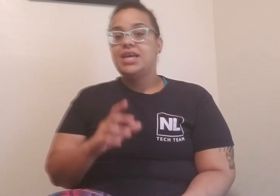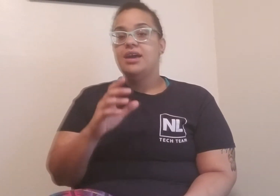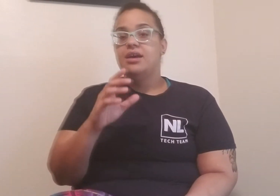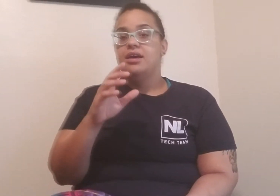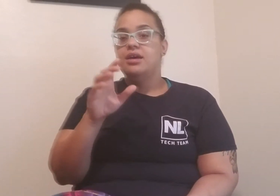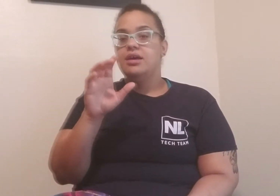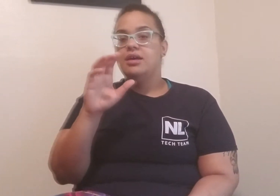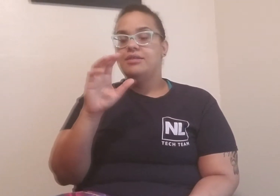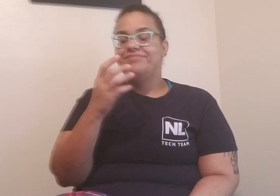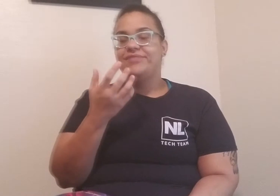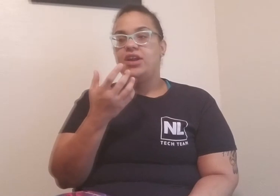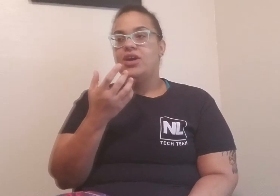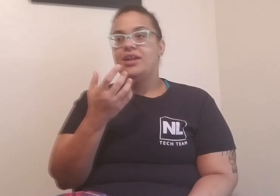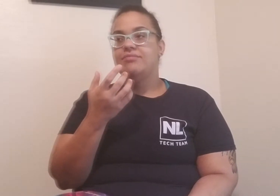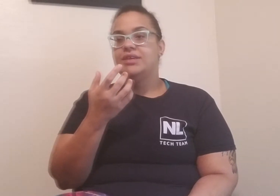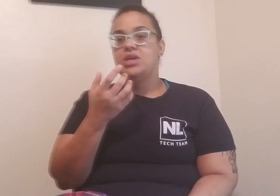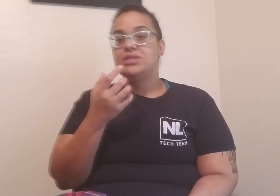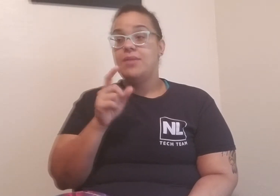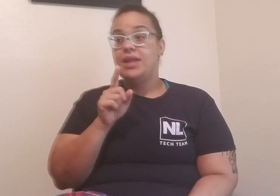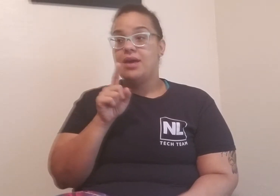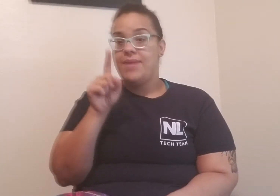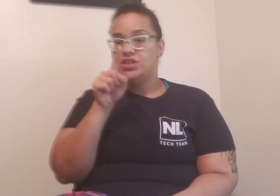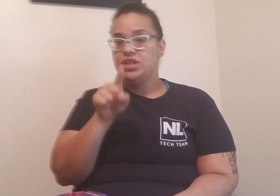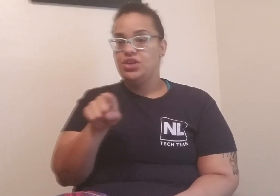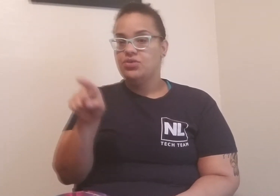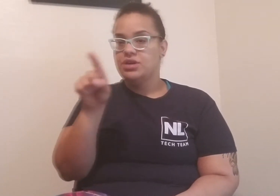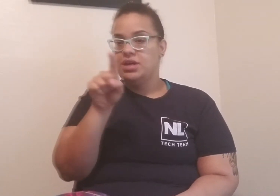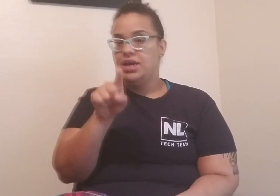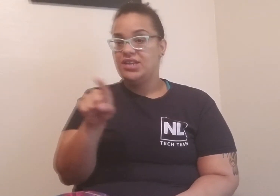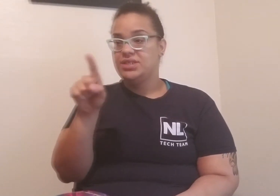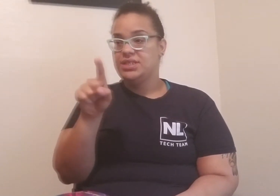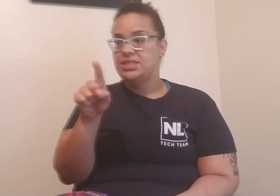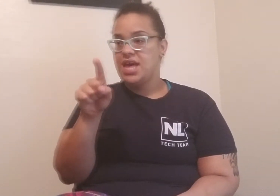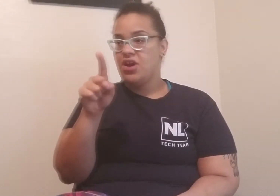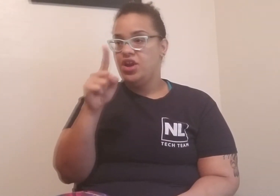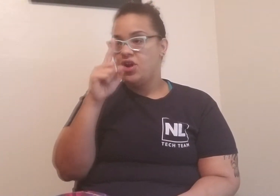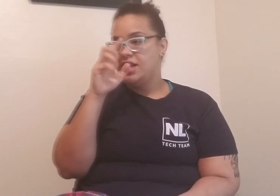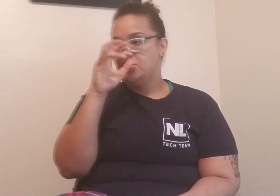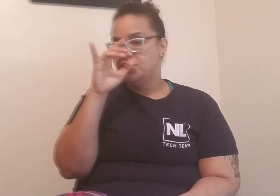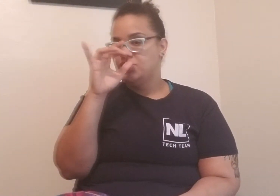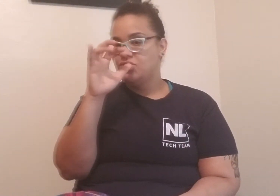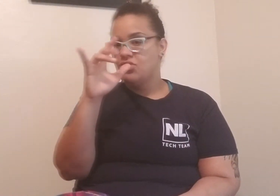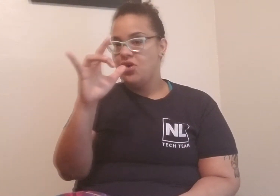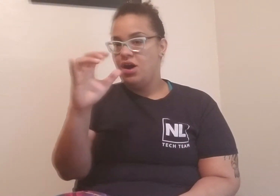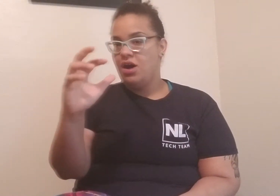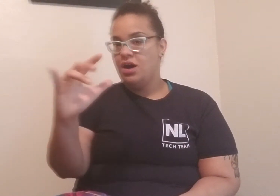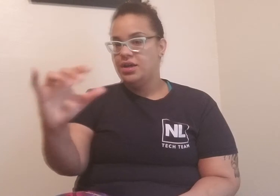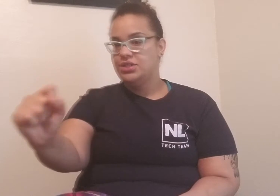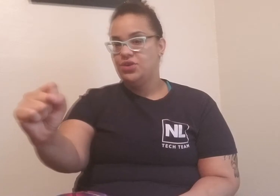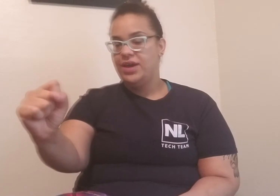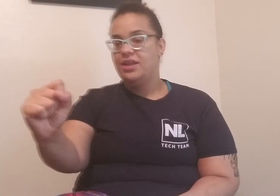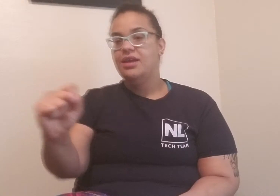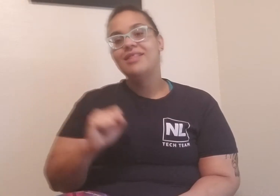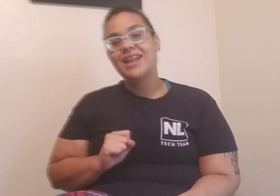like, I don't know how to associate, but like imagine your interest is there and your eyes are just drawn to it. That is to